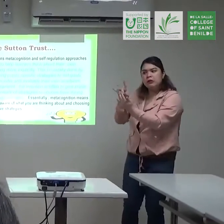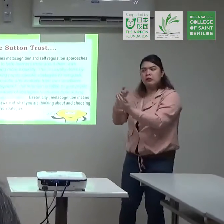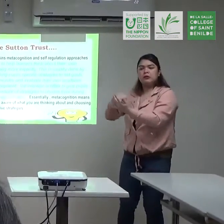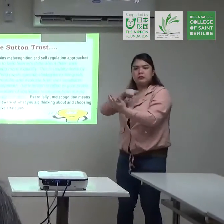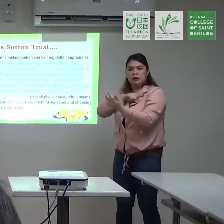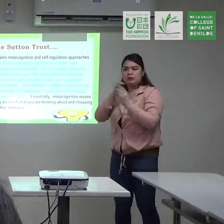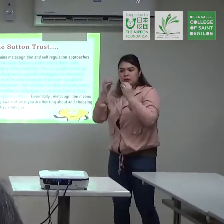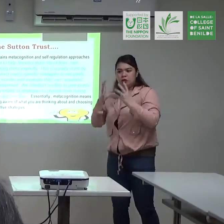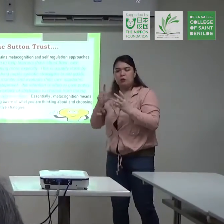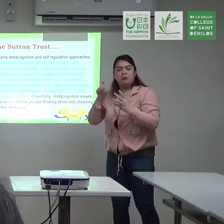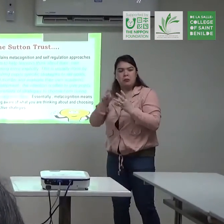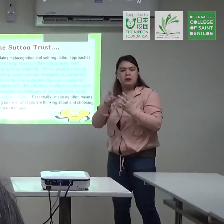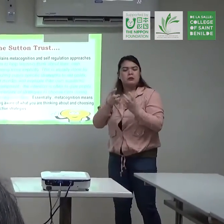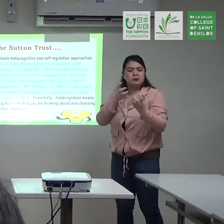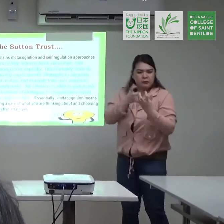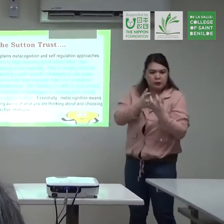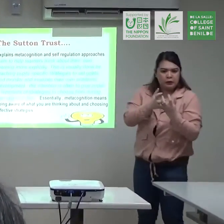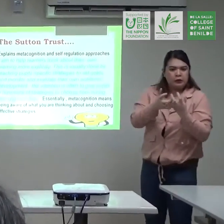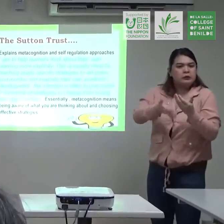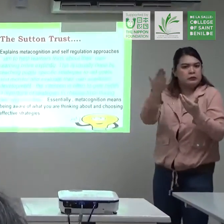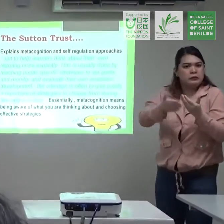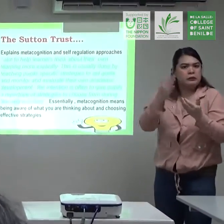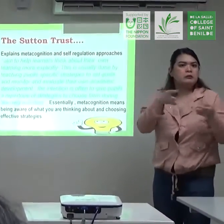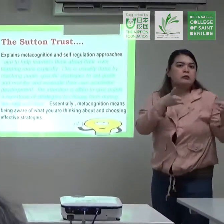effective strategies.